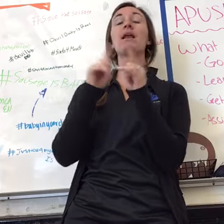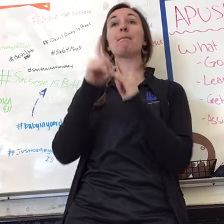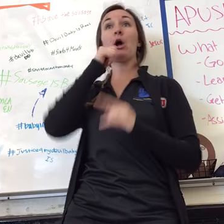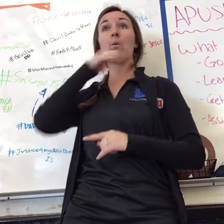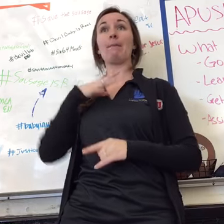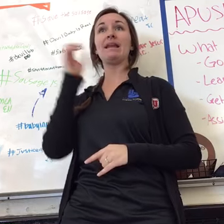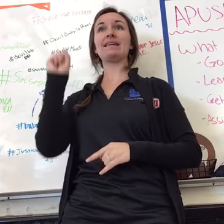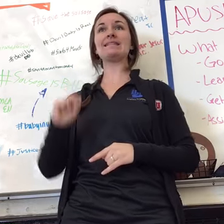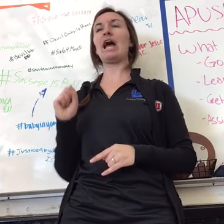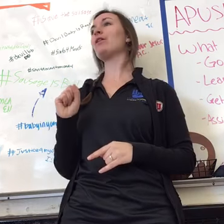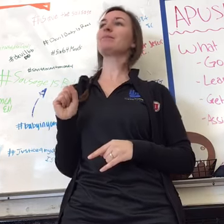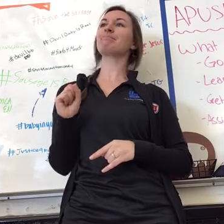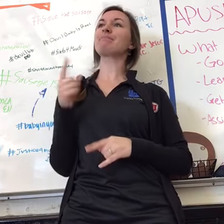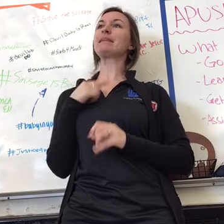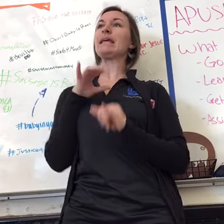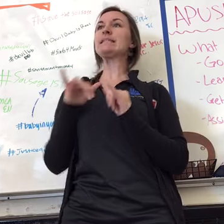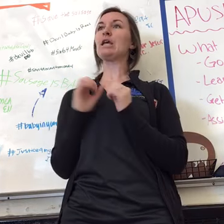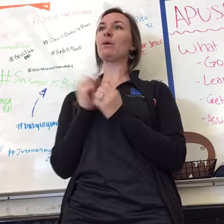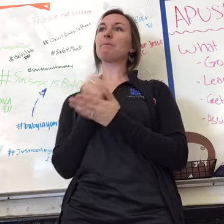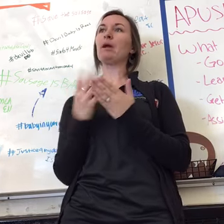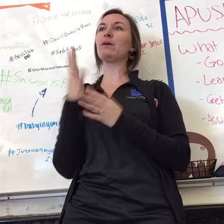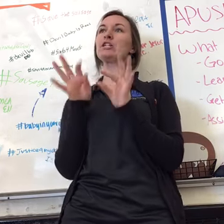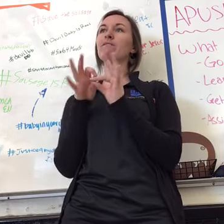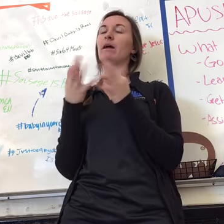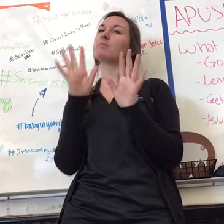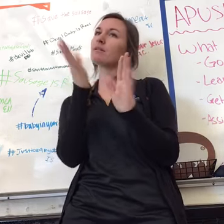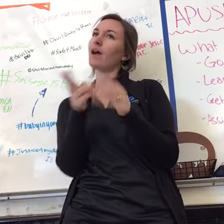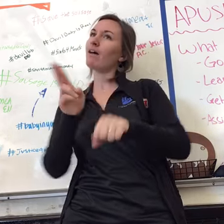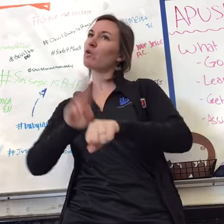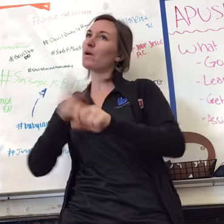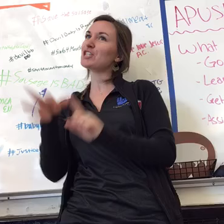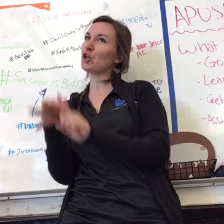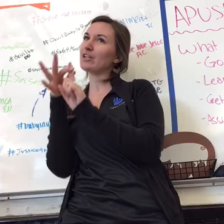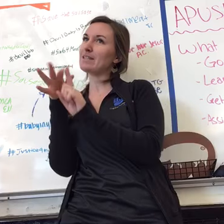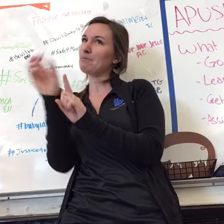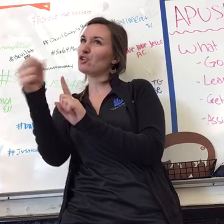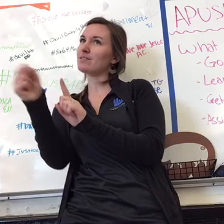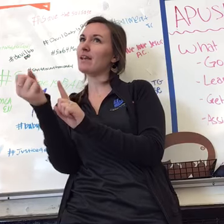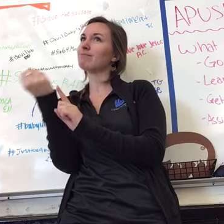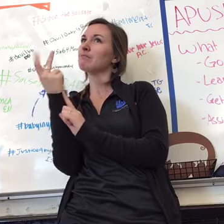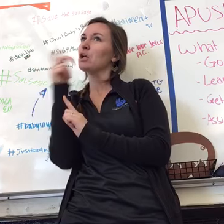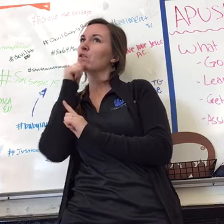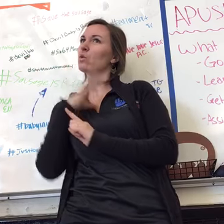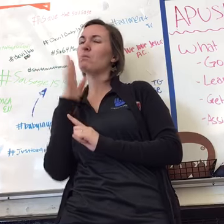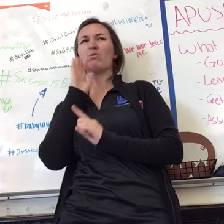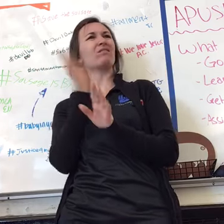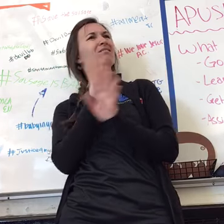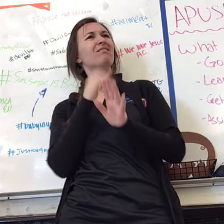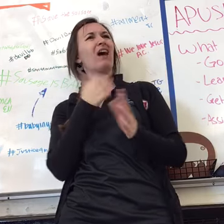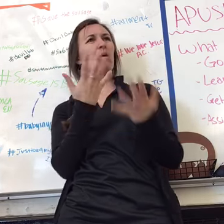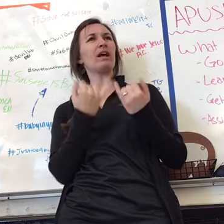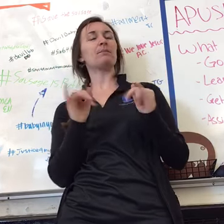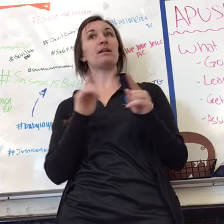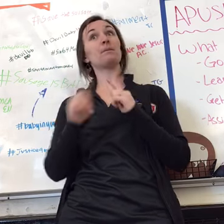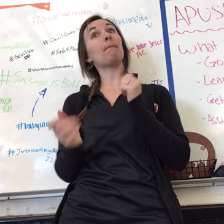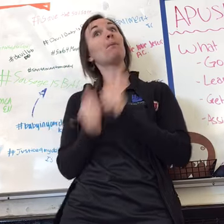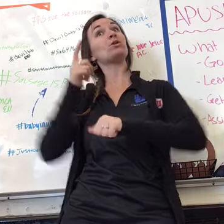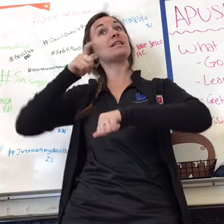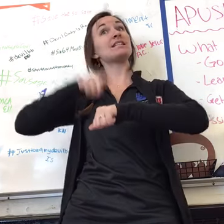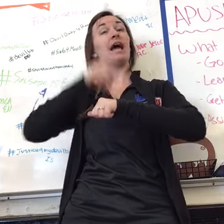at. I mean, also, there are exceptions, little asterisk, okay, but most of the time it's going to be in the North. I don't know of any